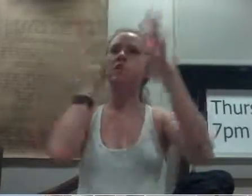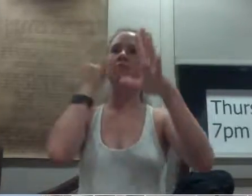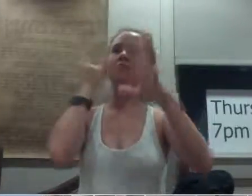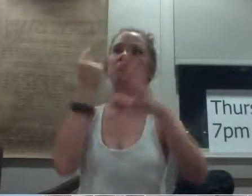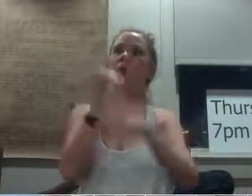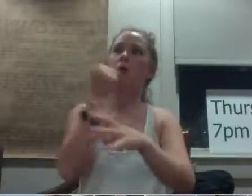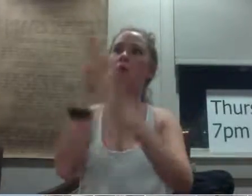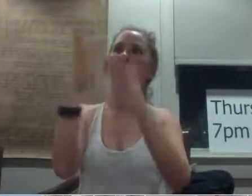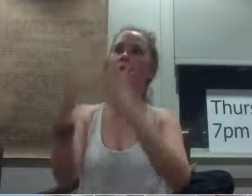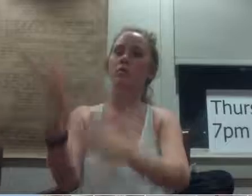I imagine